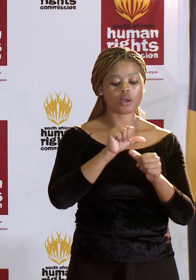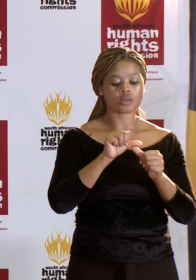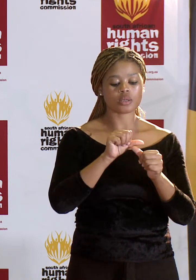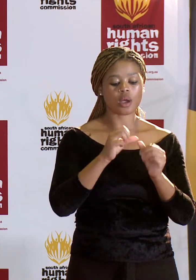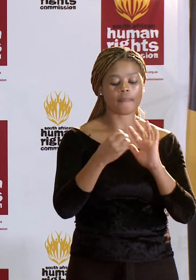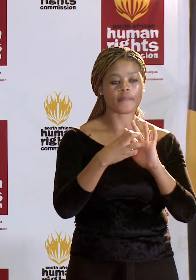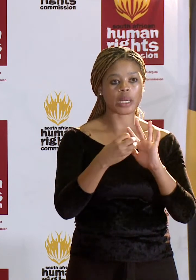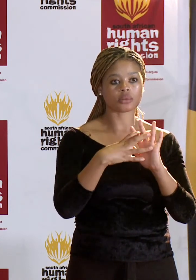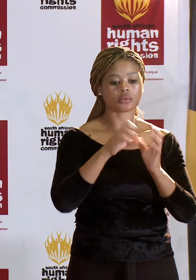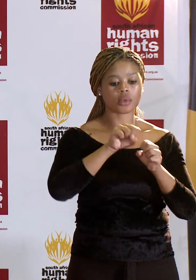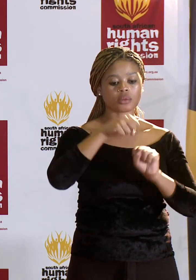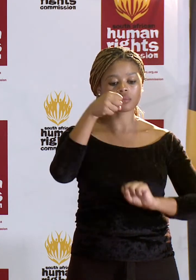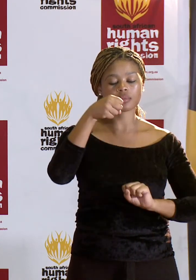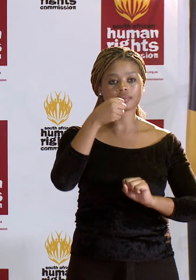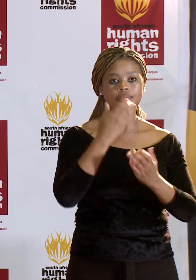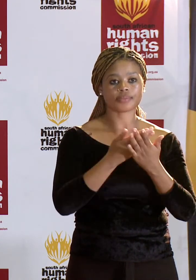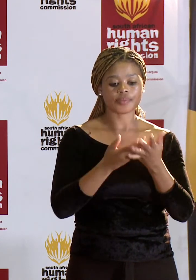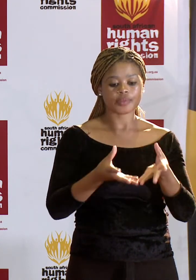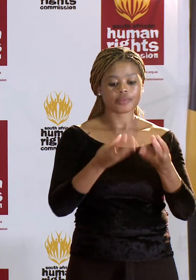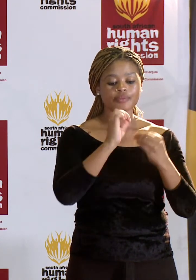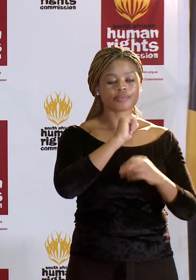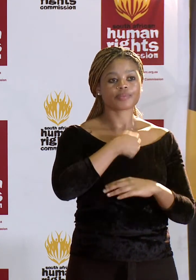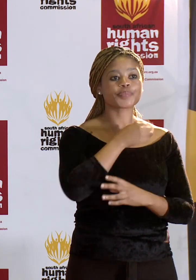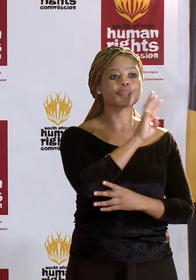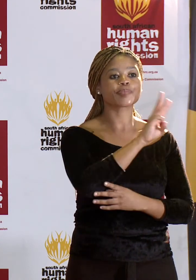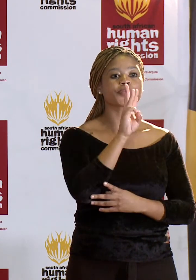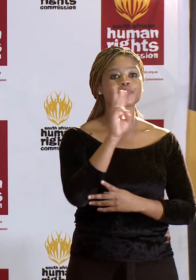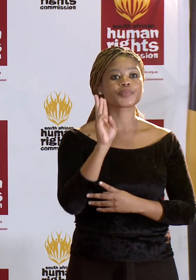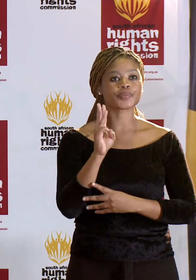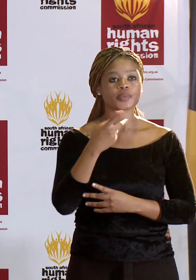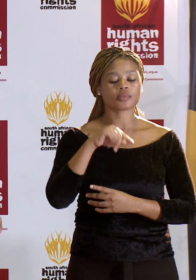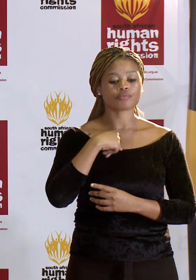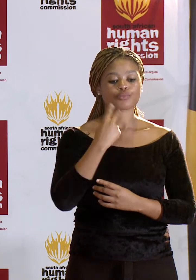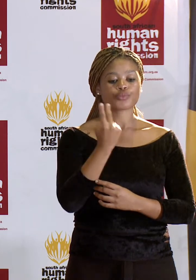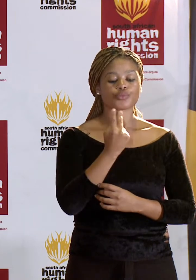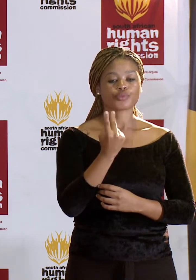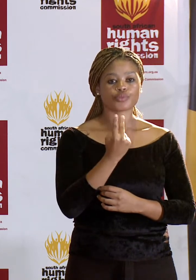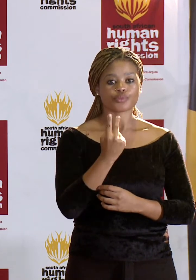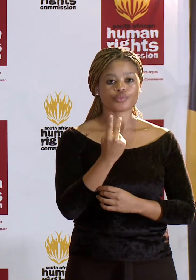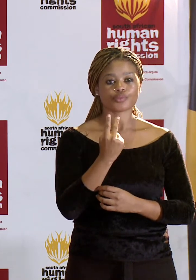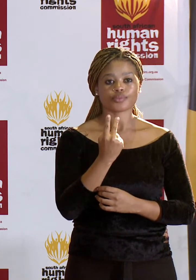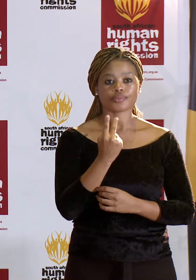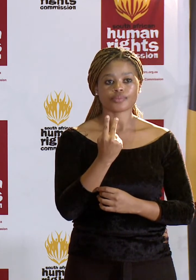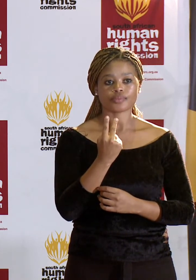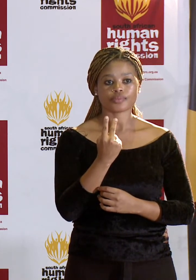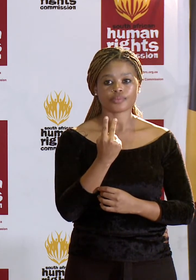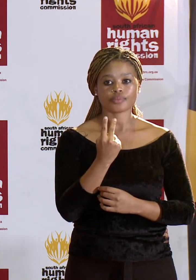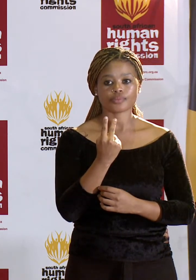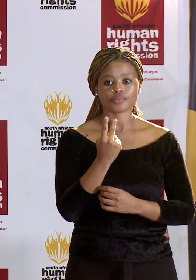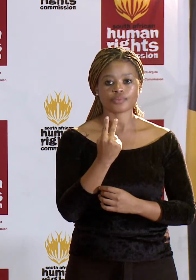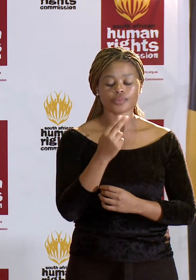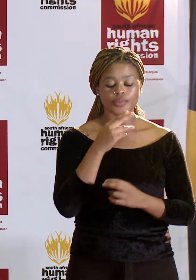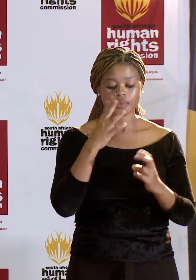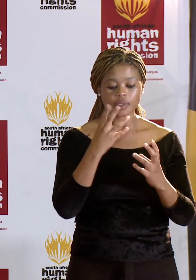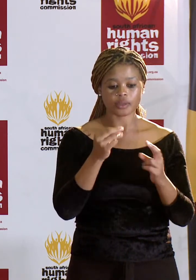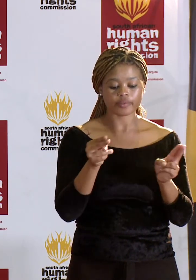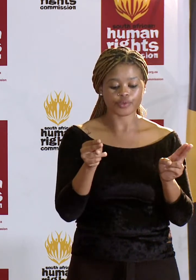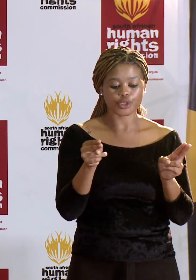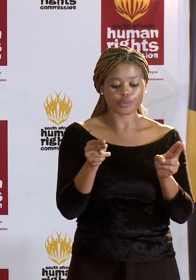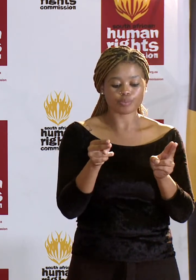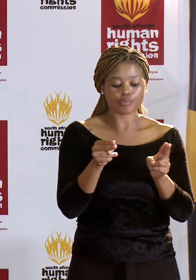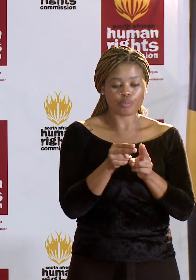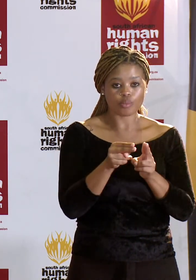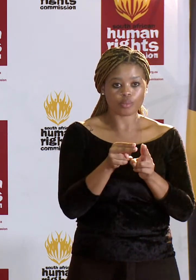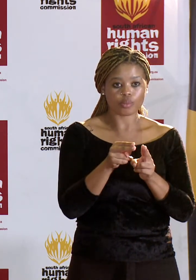charter, you are able to find it on our website, but we've also condensed it into small